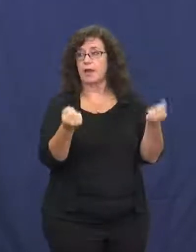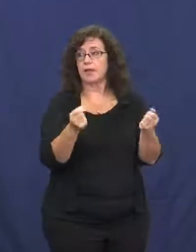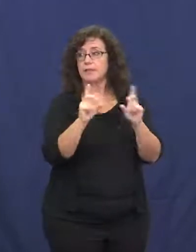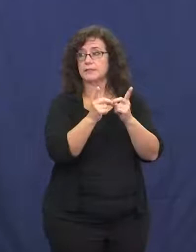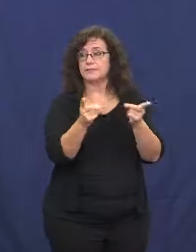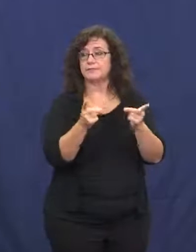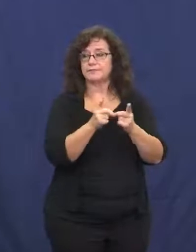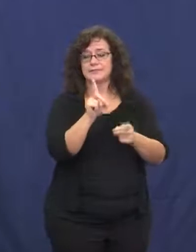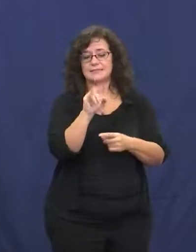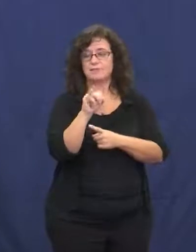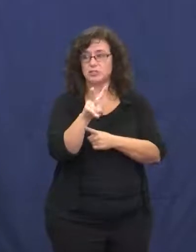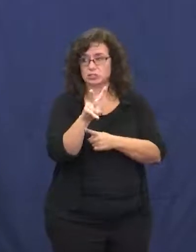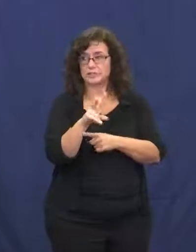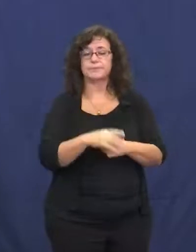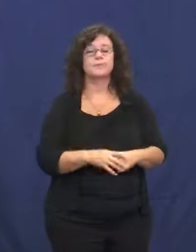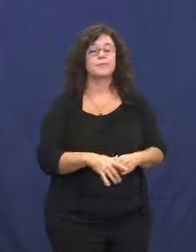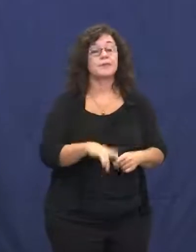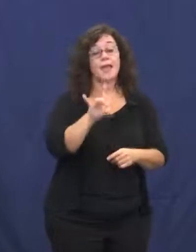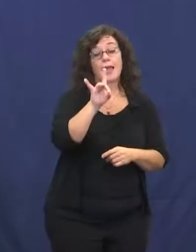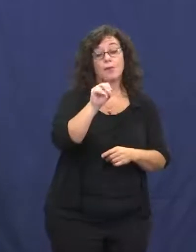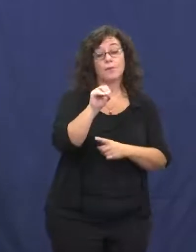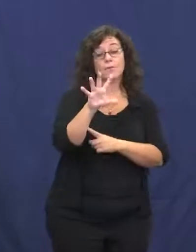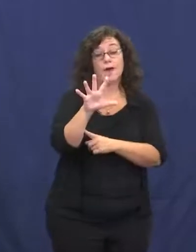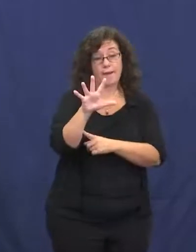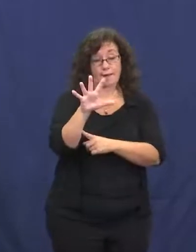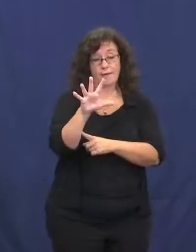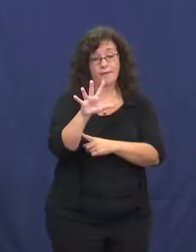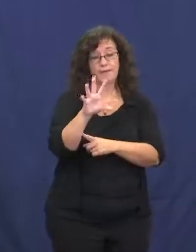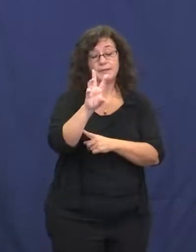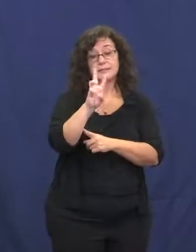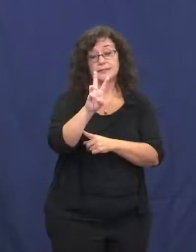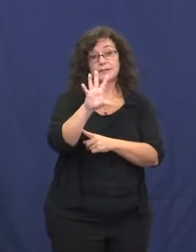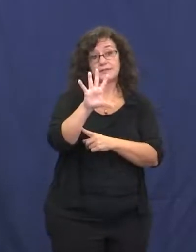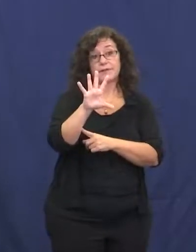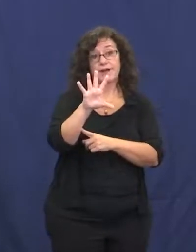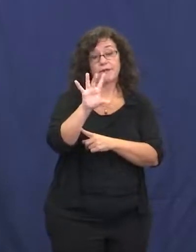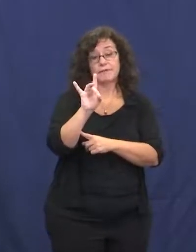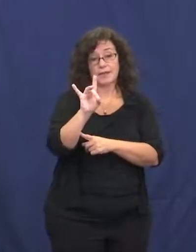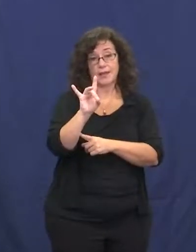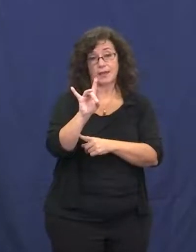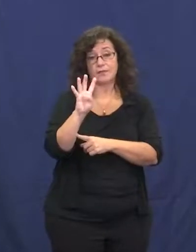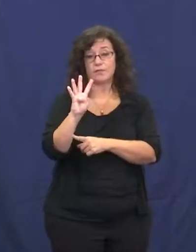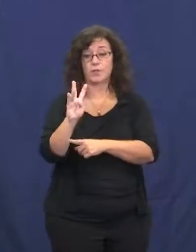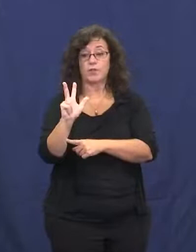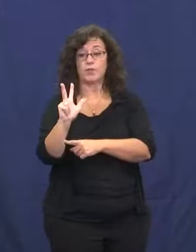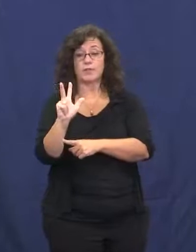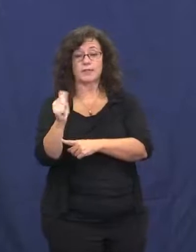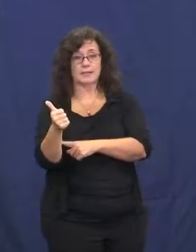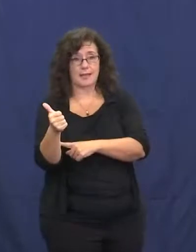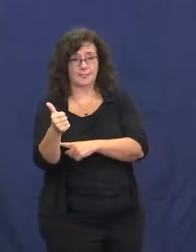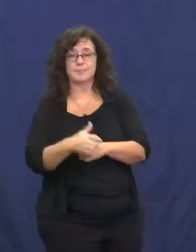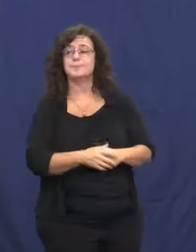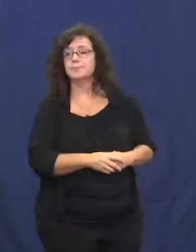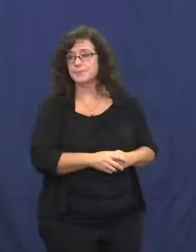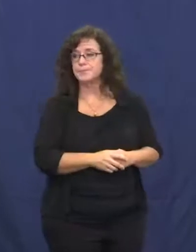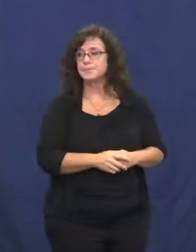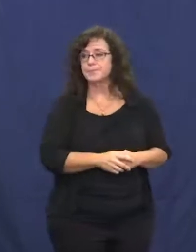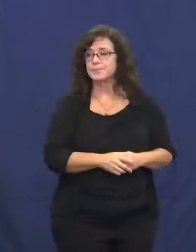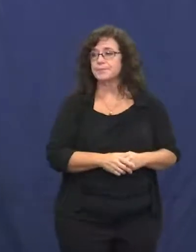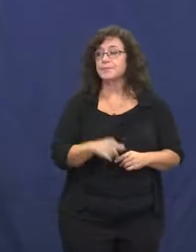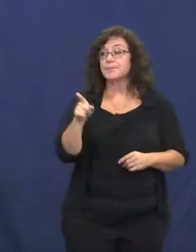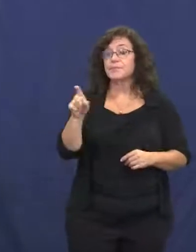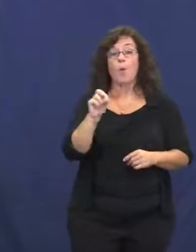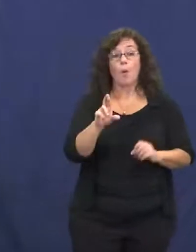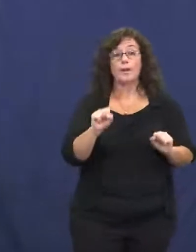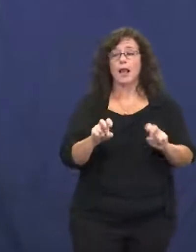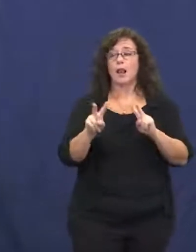Hotline, and we could be reached at 805-658-4310. There's also additional